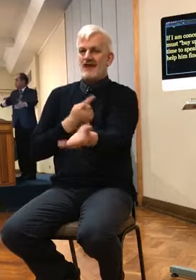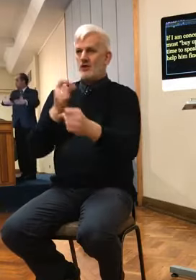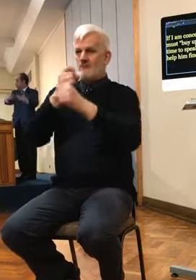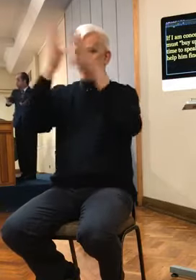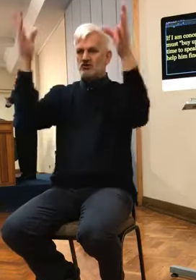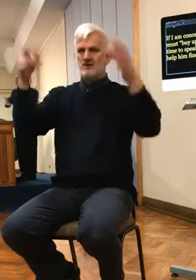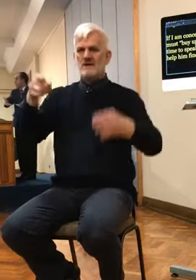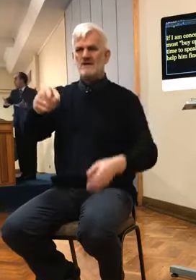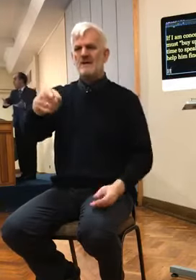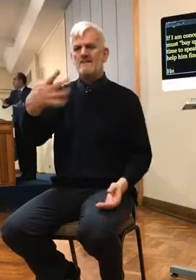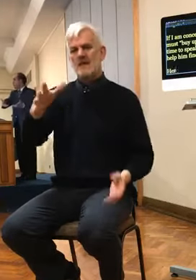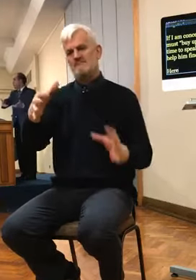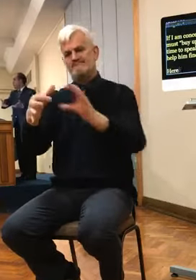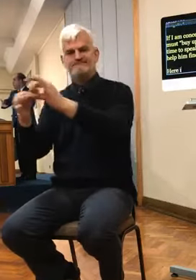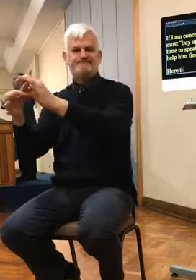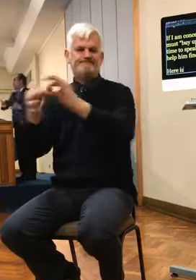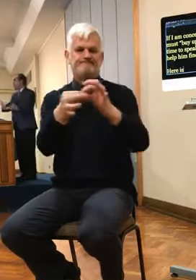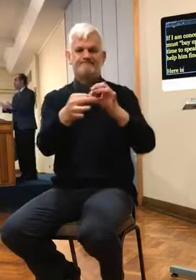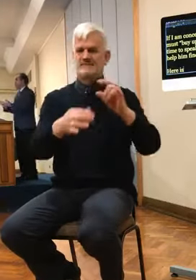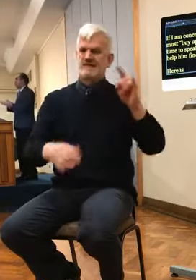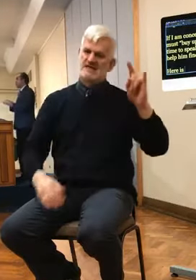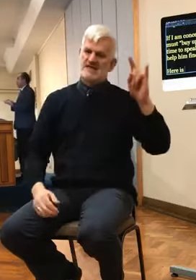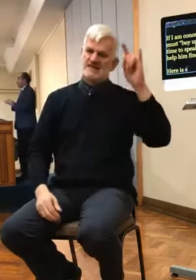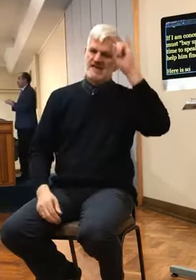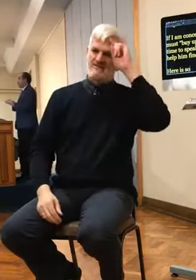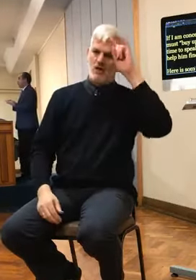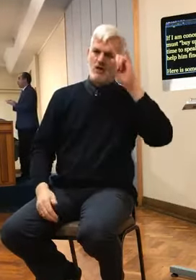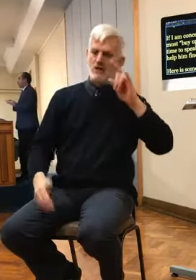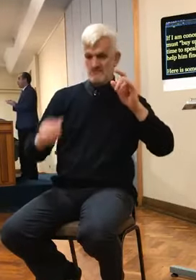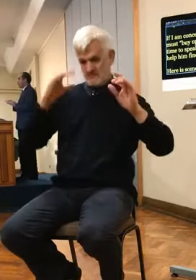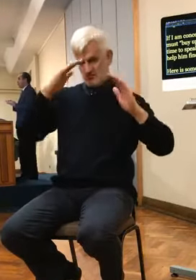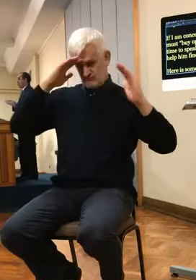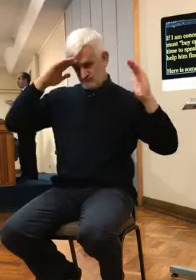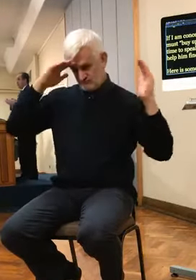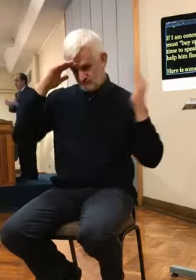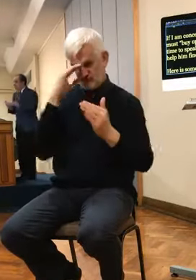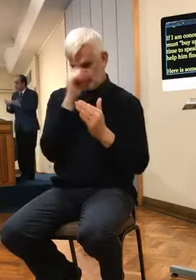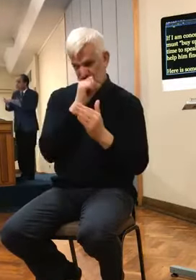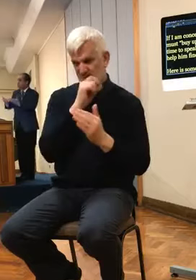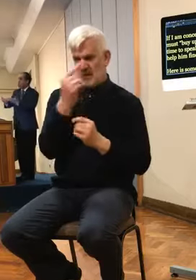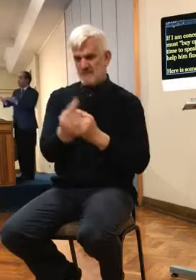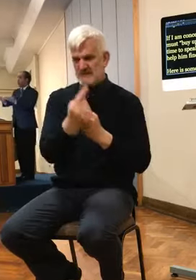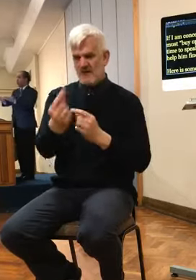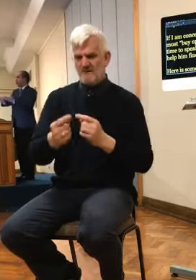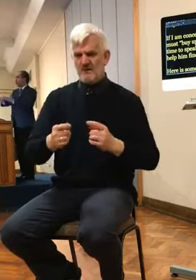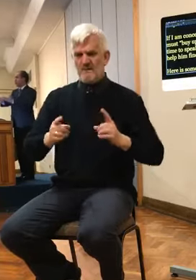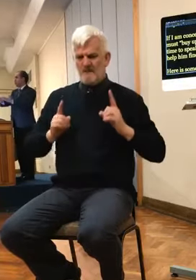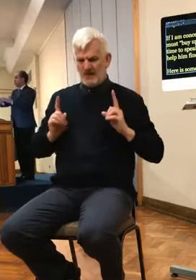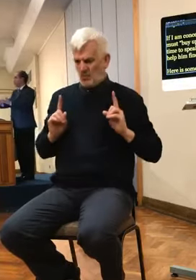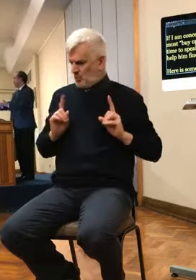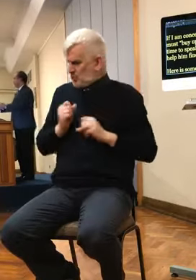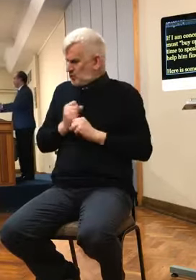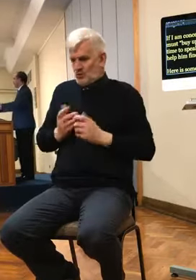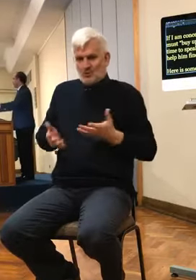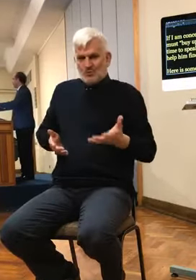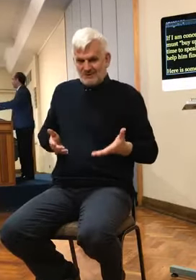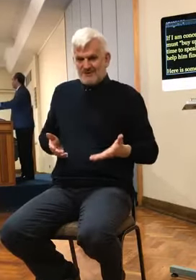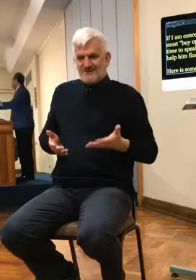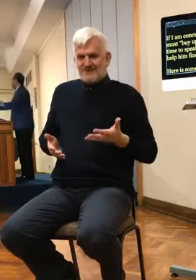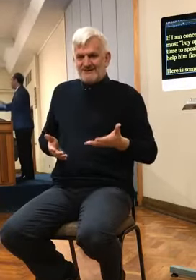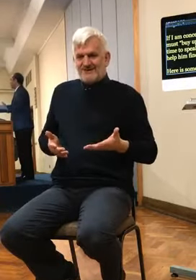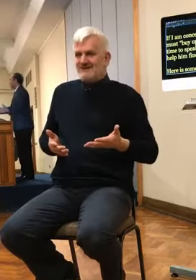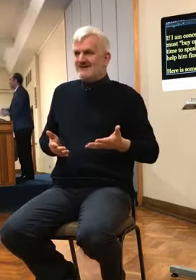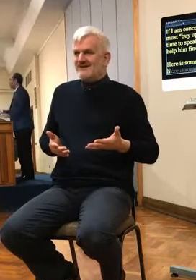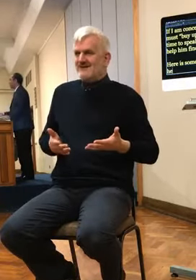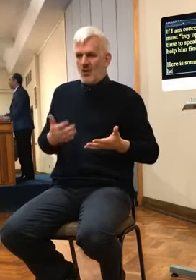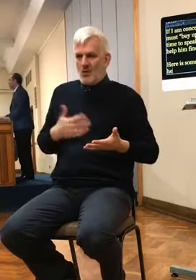devil. He's just living for himself. But what must I do as a believer? I want to preach the gospel to him. And I'm sure